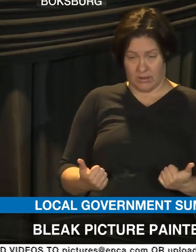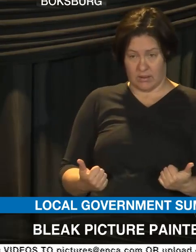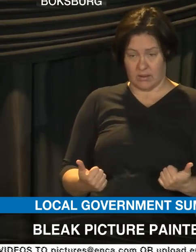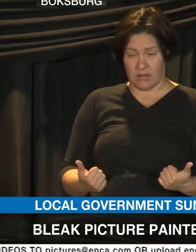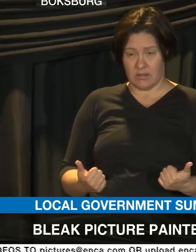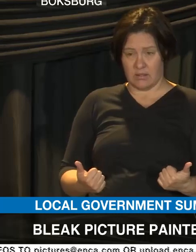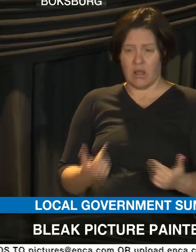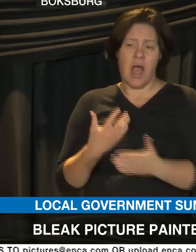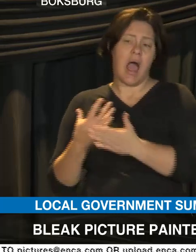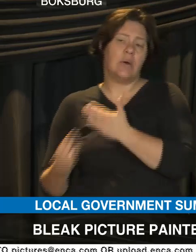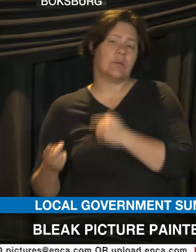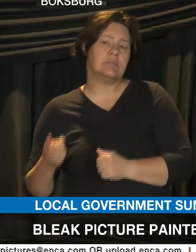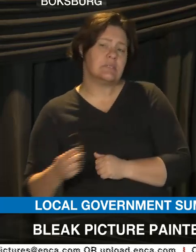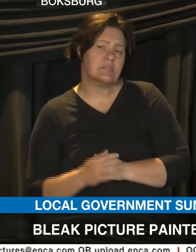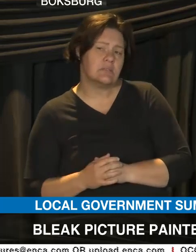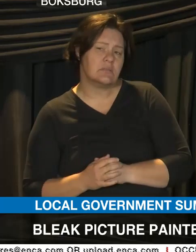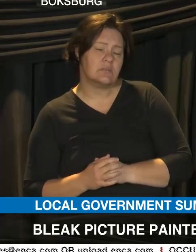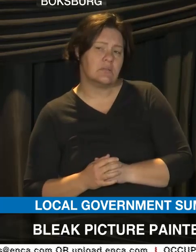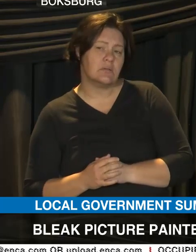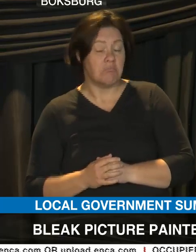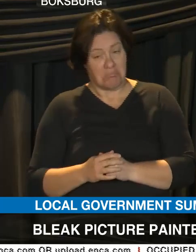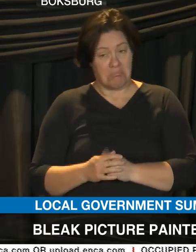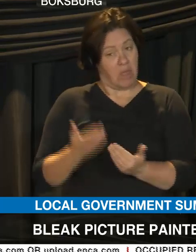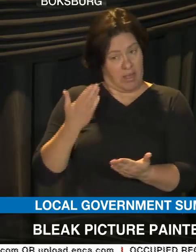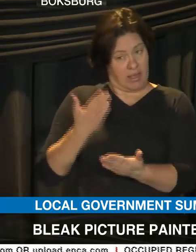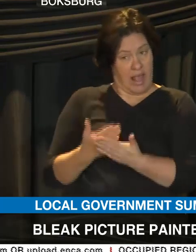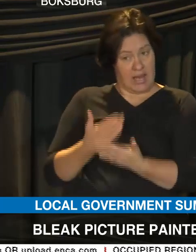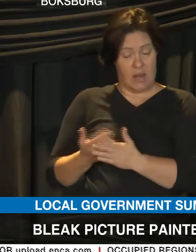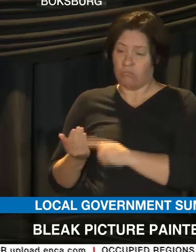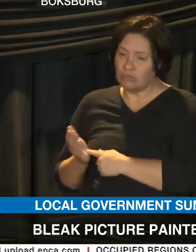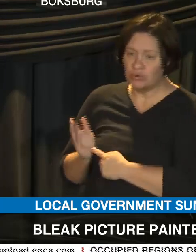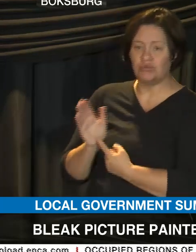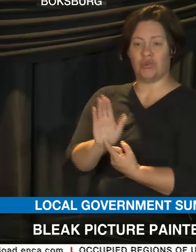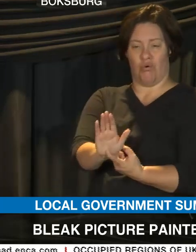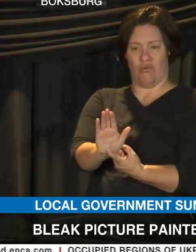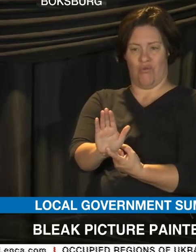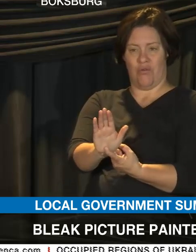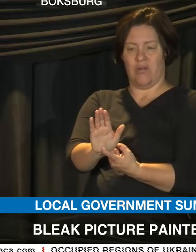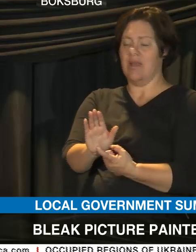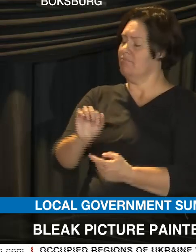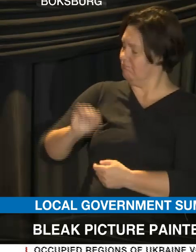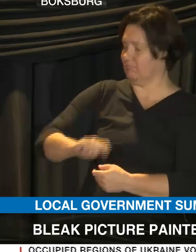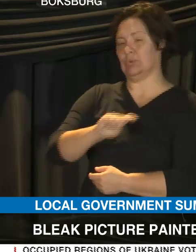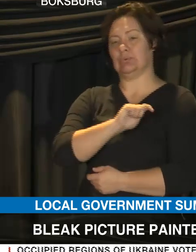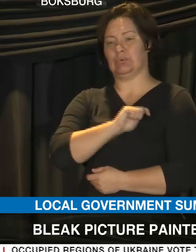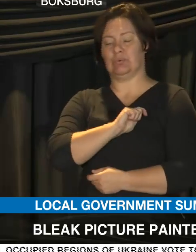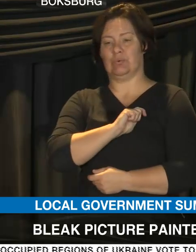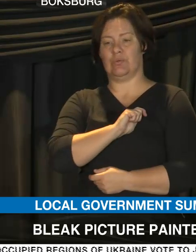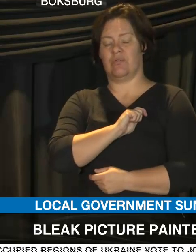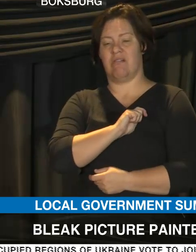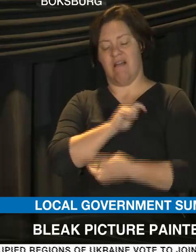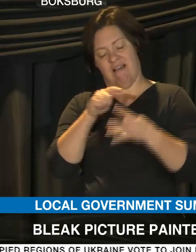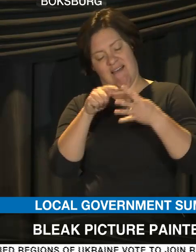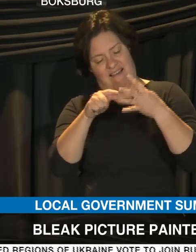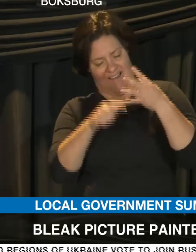there outcomes? And are we able to demonstrate that, yes, indeed, we did focus